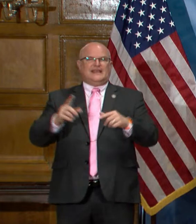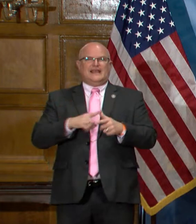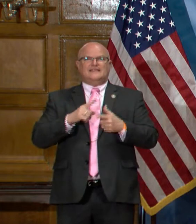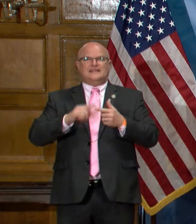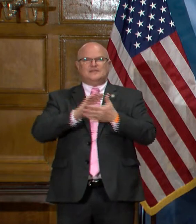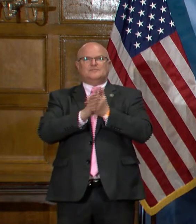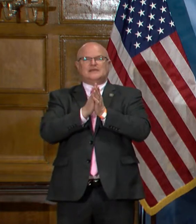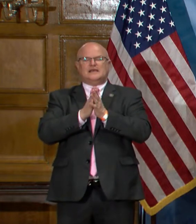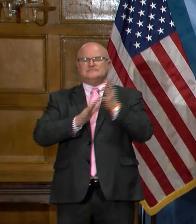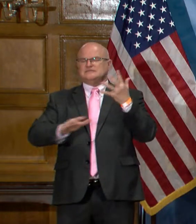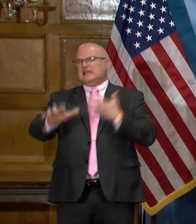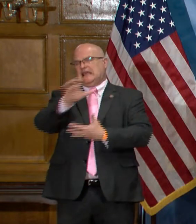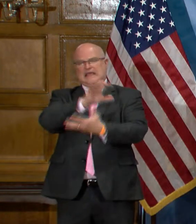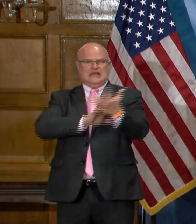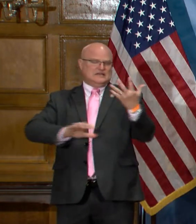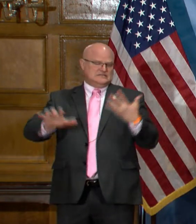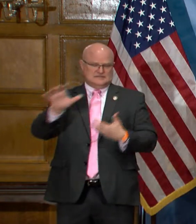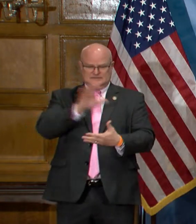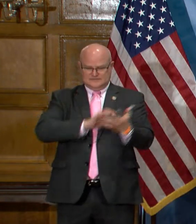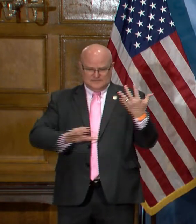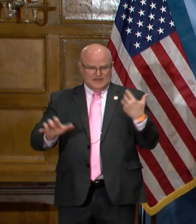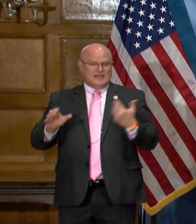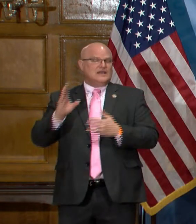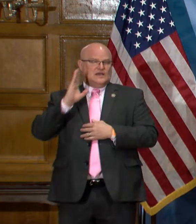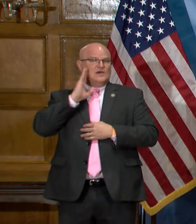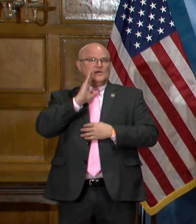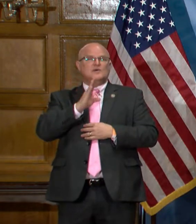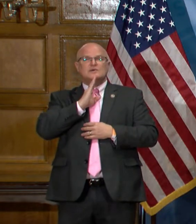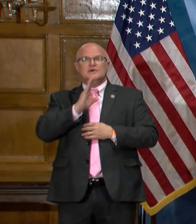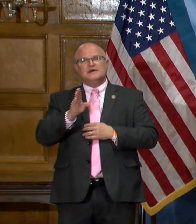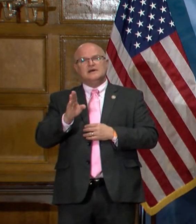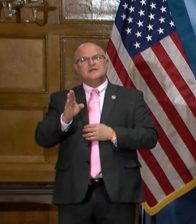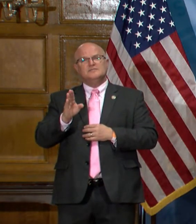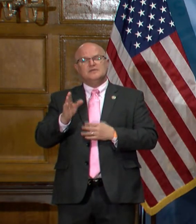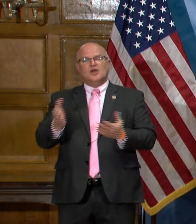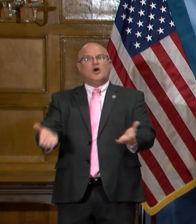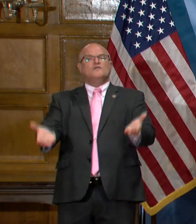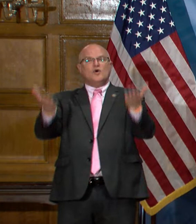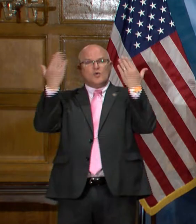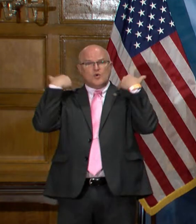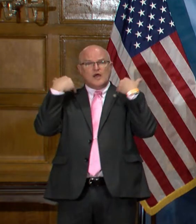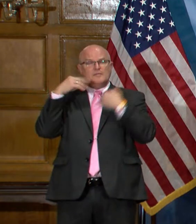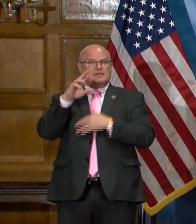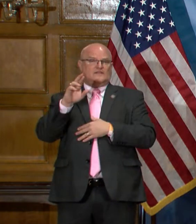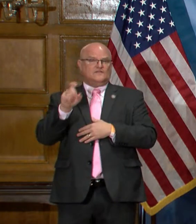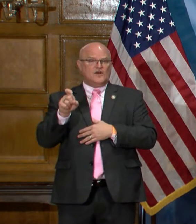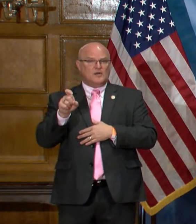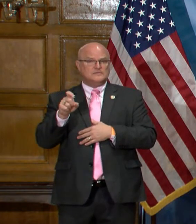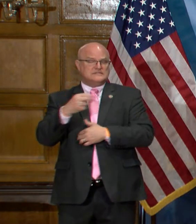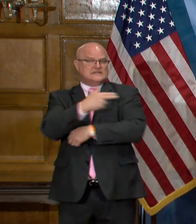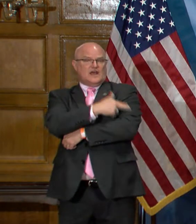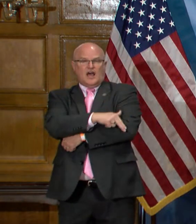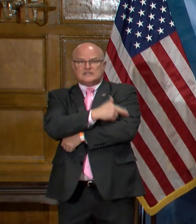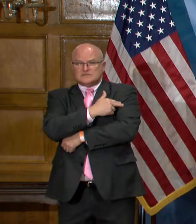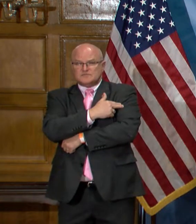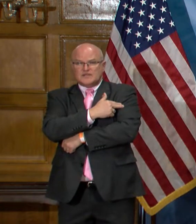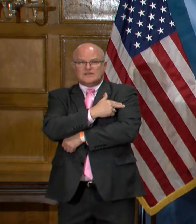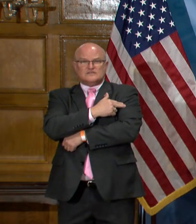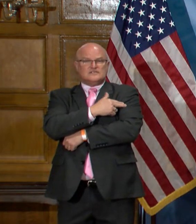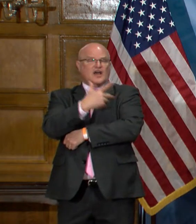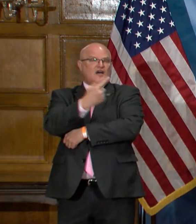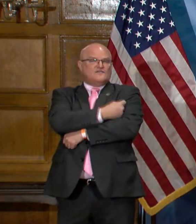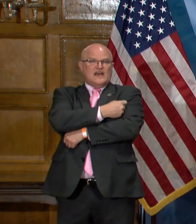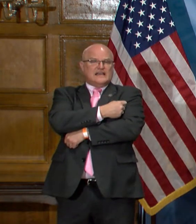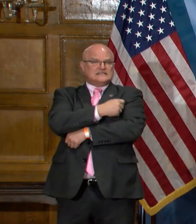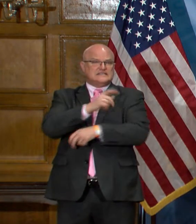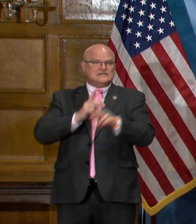it becomes chaos. It would be overwhelming our pharmacies, our hospitals, our